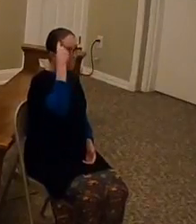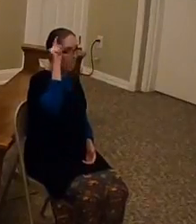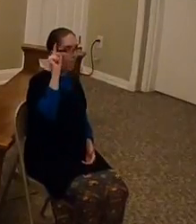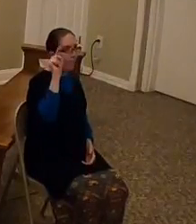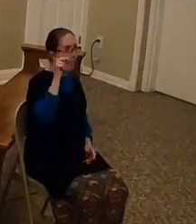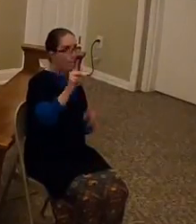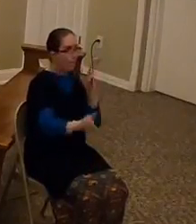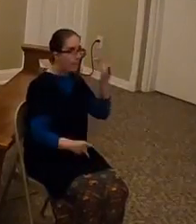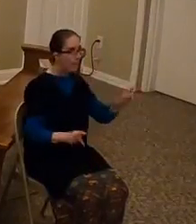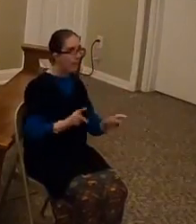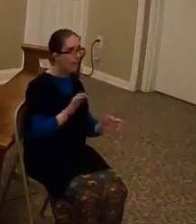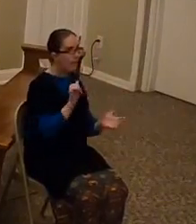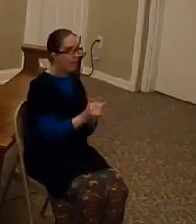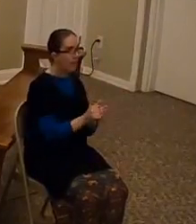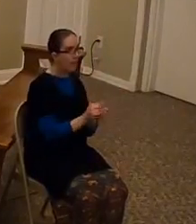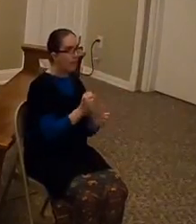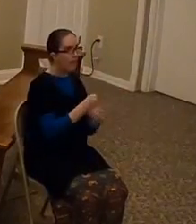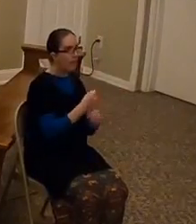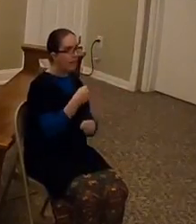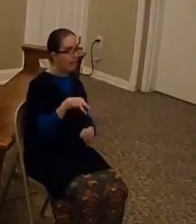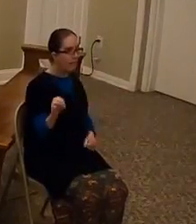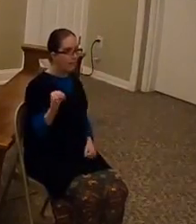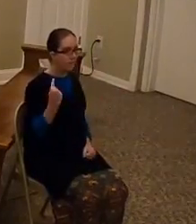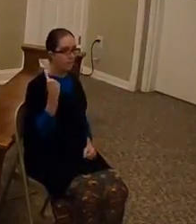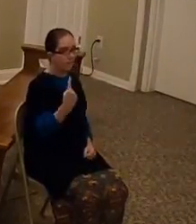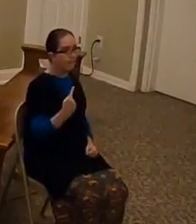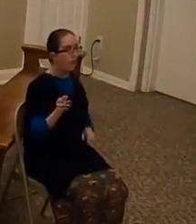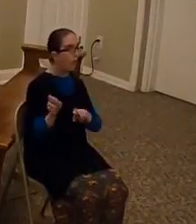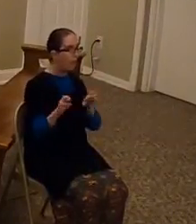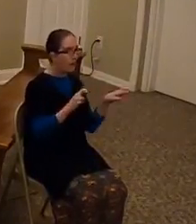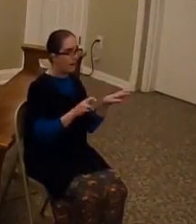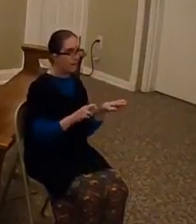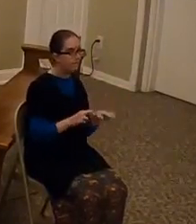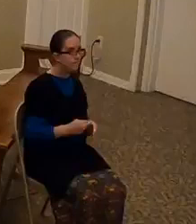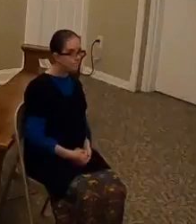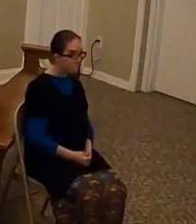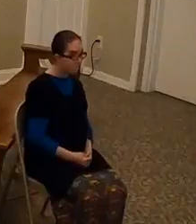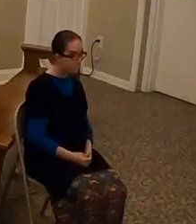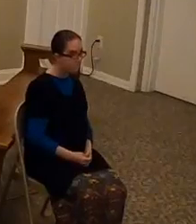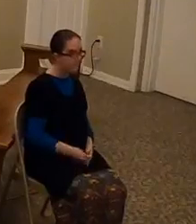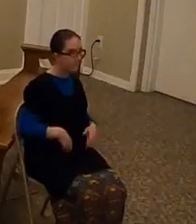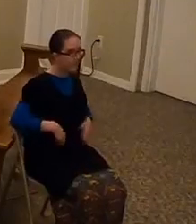a people that have made themselves ready.